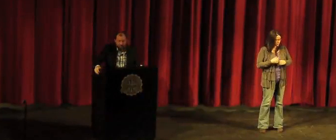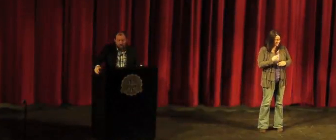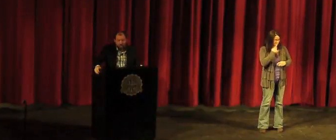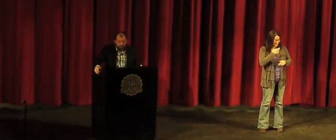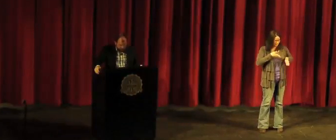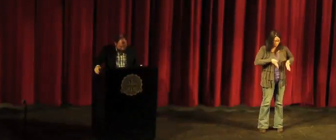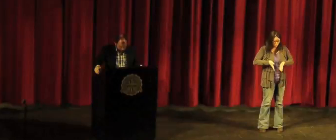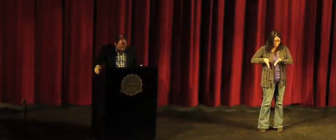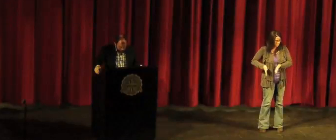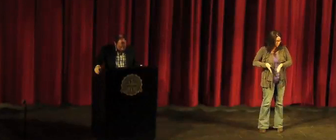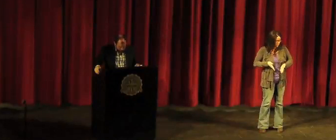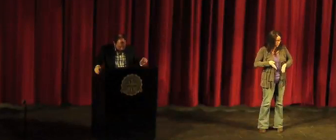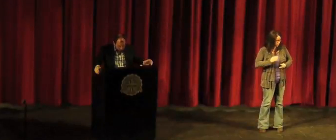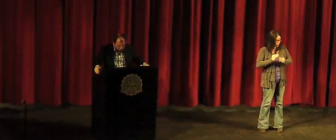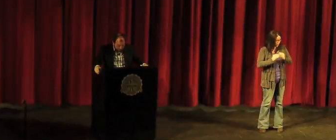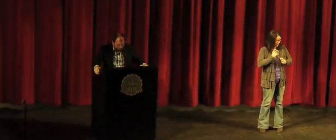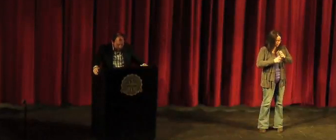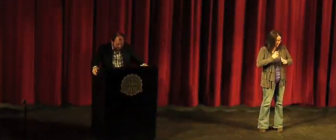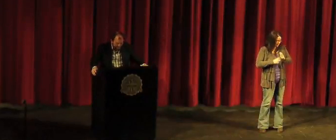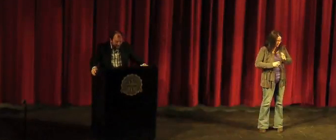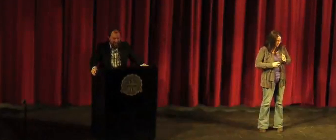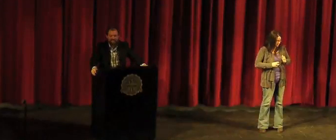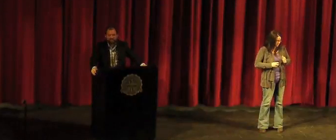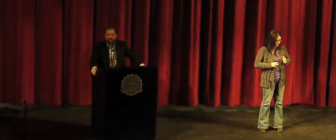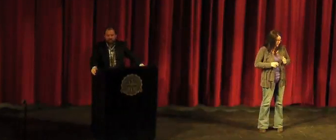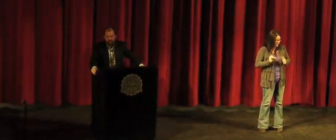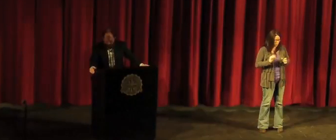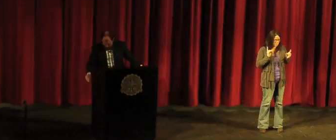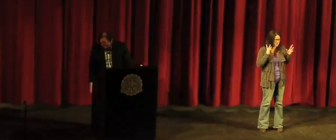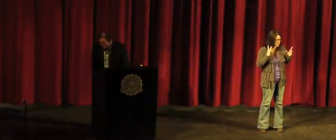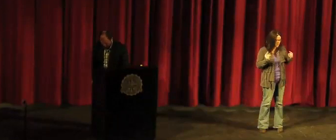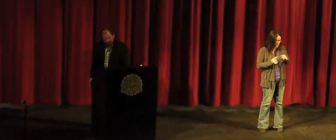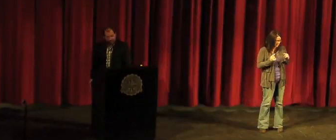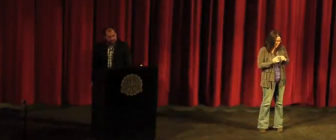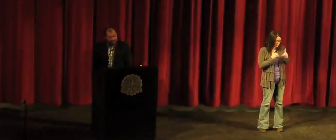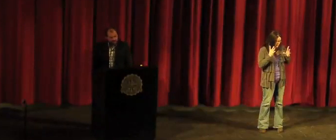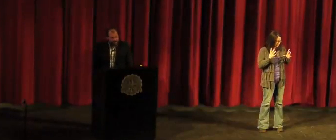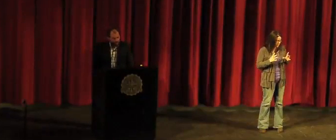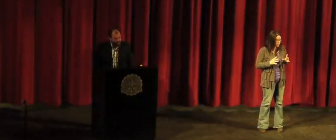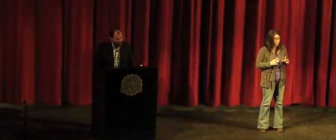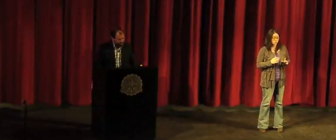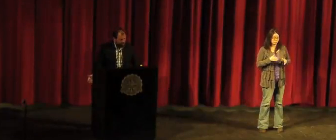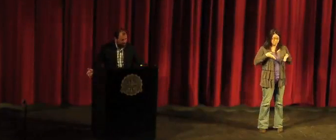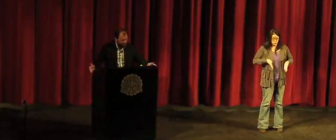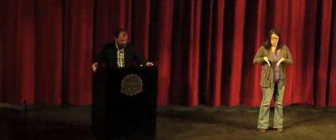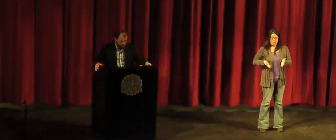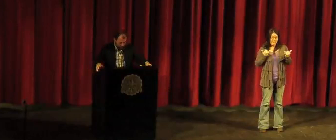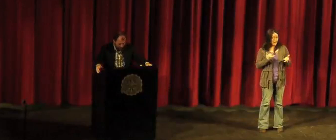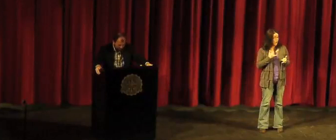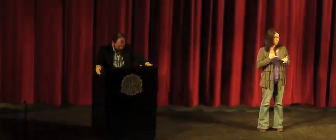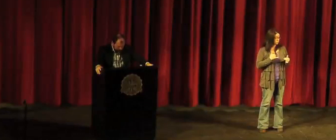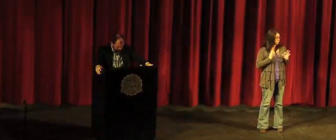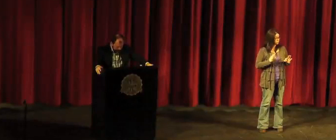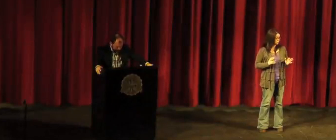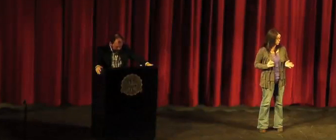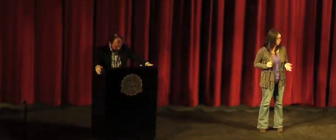correct the problem, a solution that was agonizing for him. "But straight legs now," he notes very